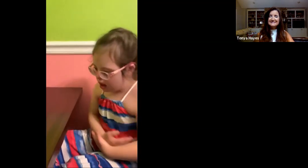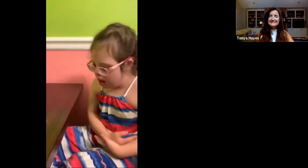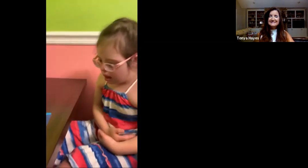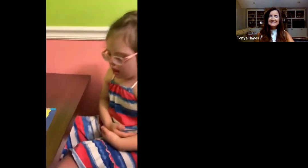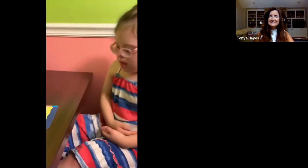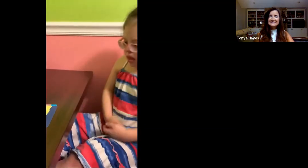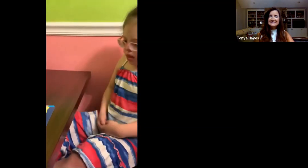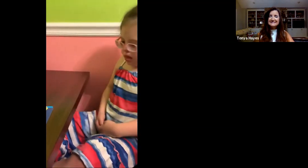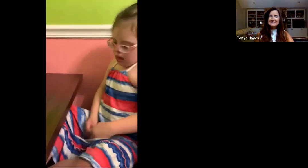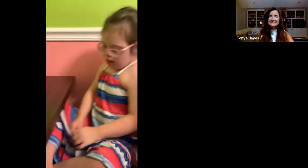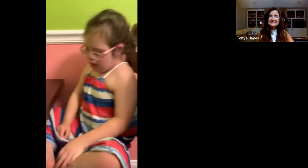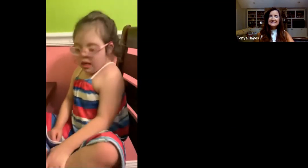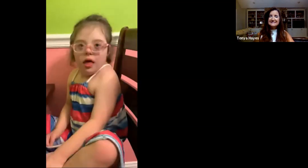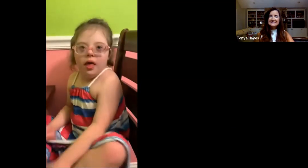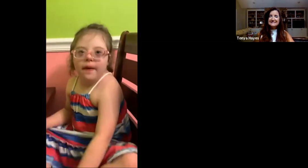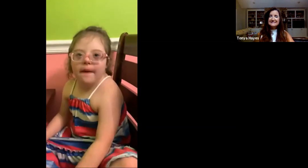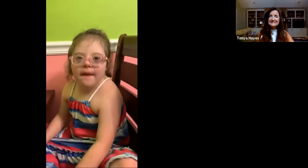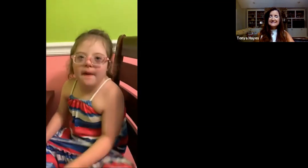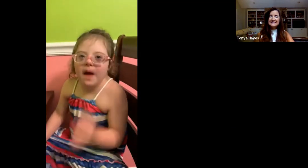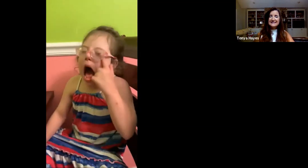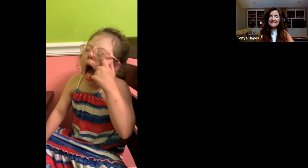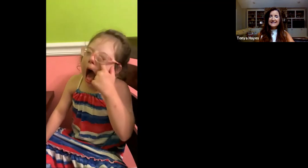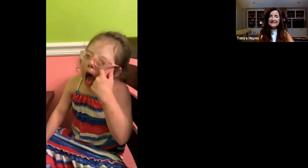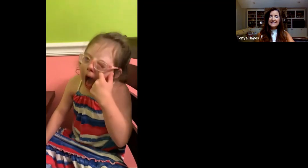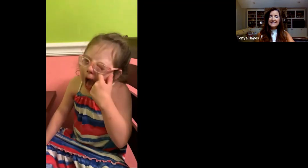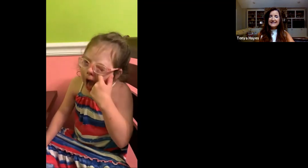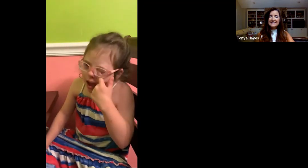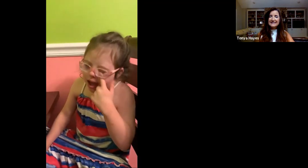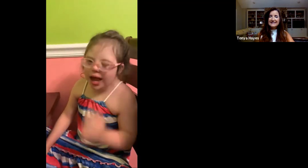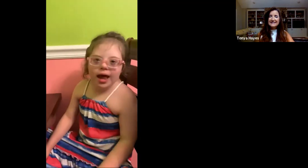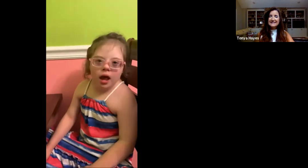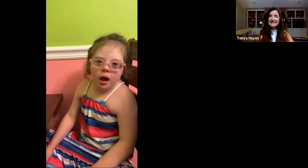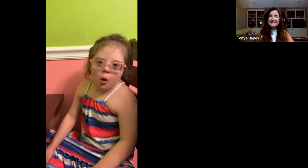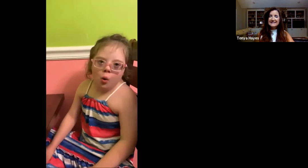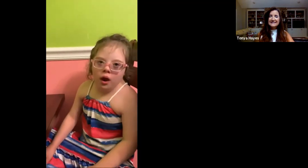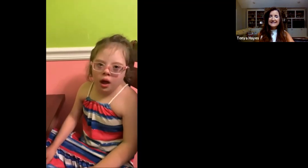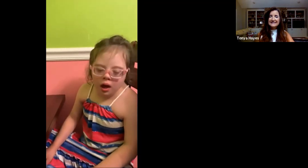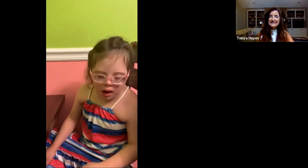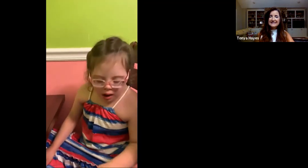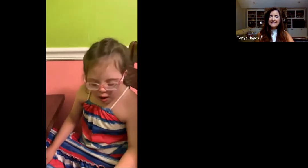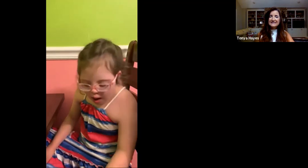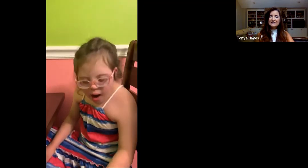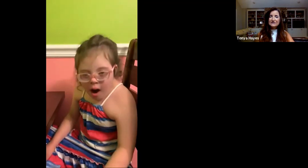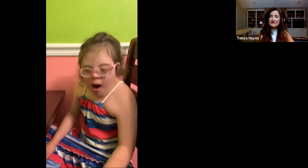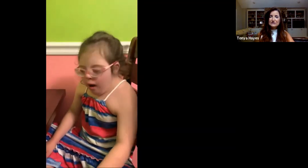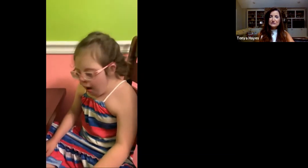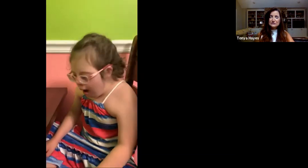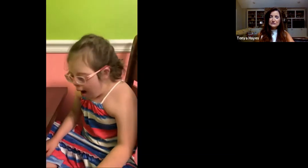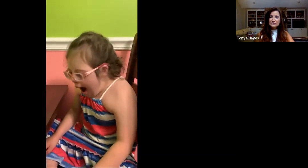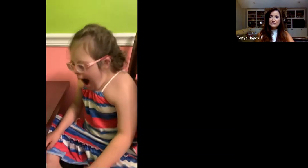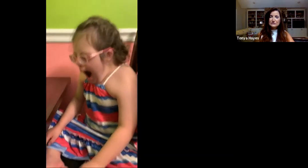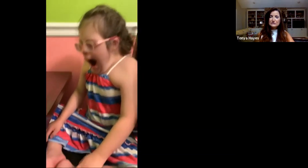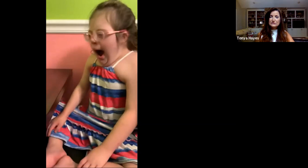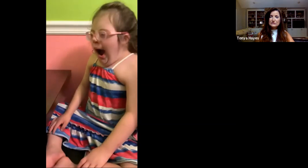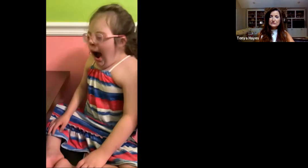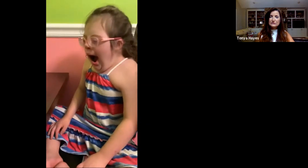do with shoes? Can you tell me? Say, I wear shoes. Show me